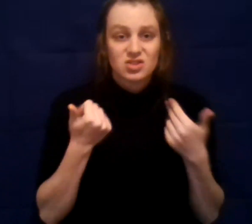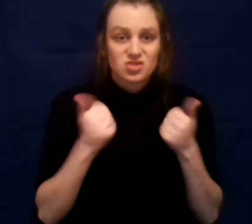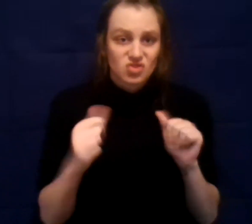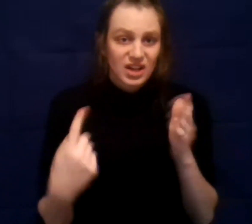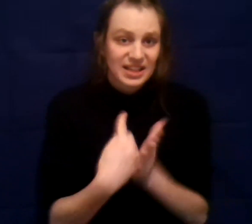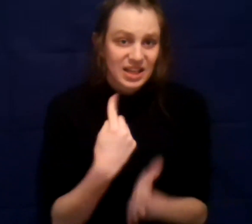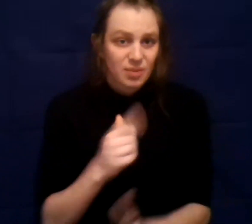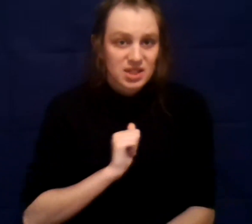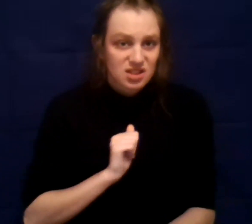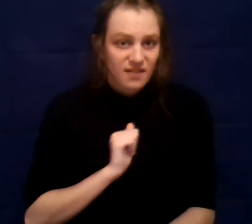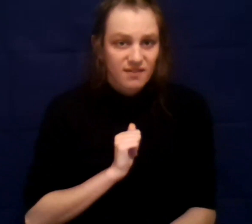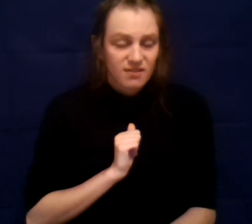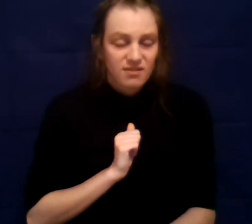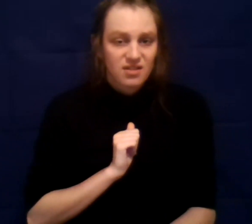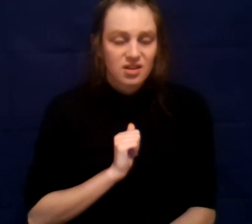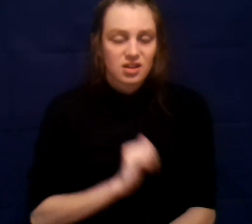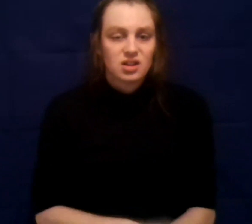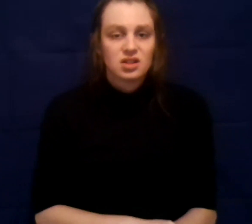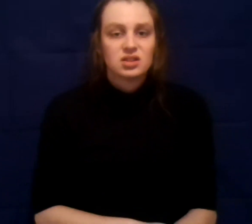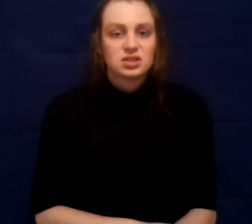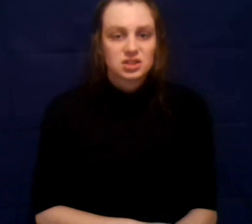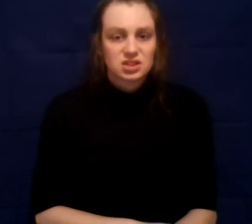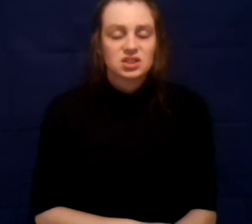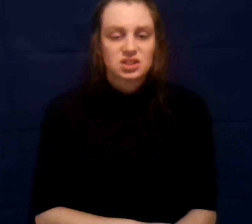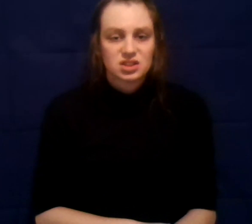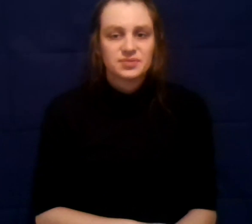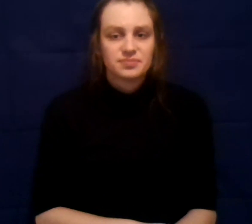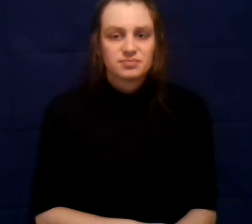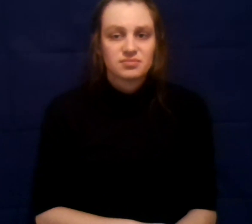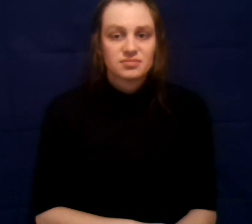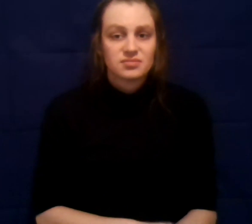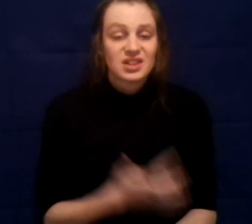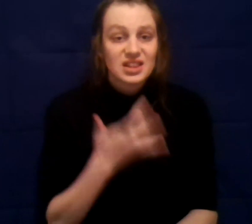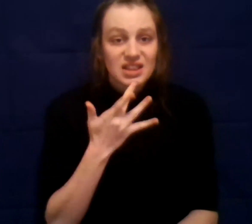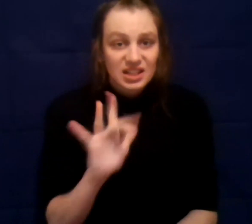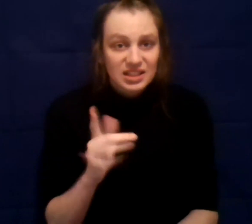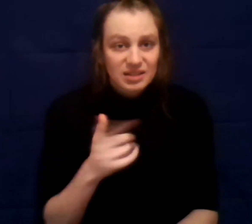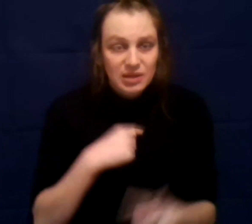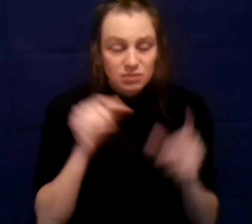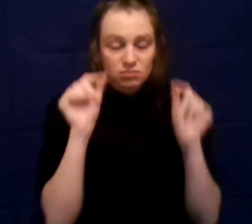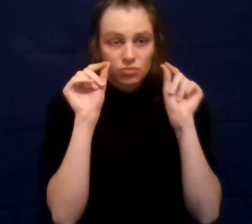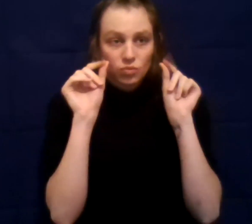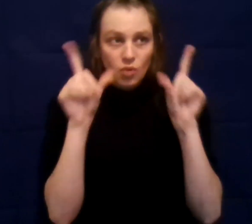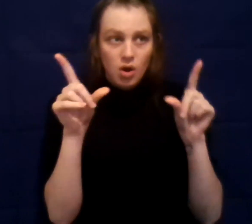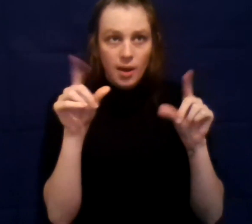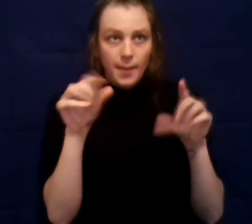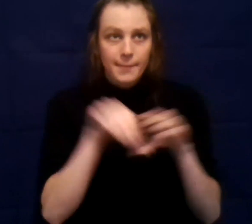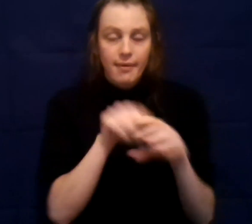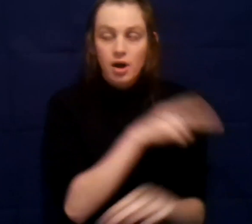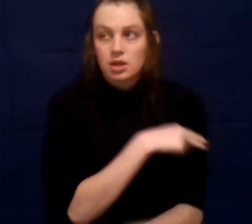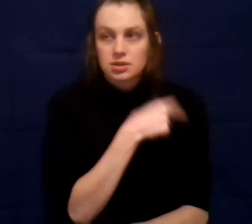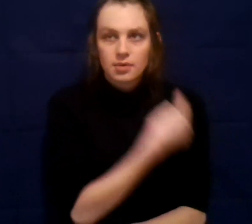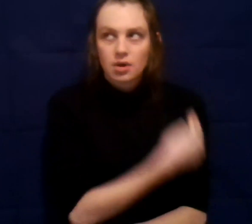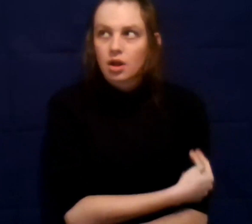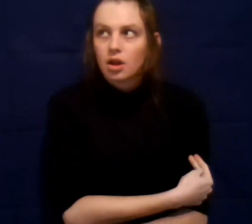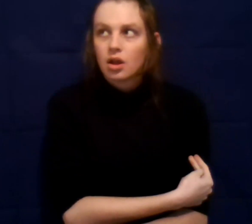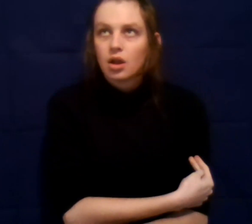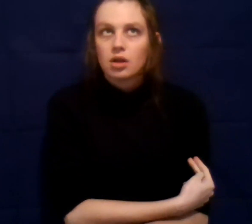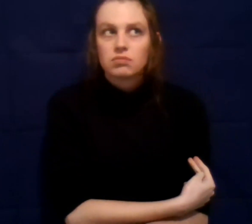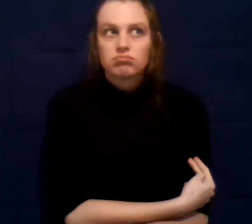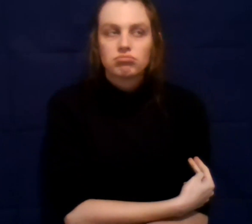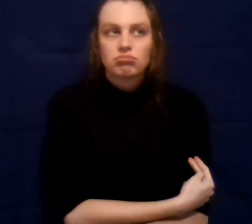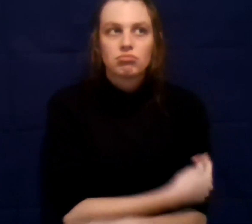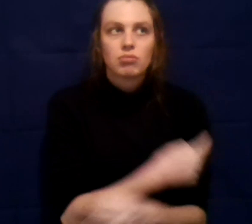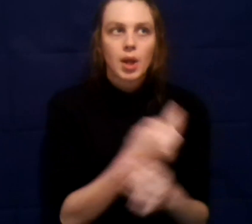myself. And fortunately, I woke up in a hospital. Bunch of